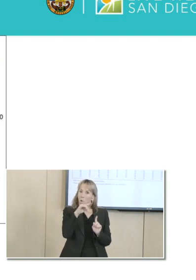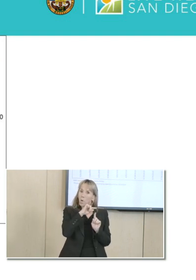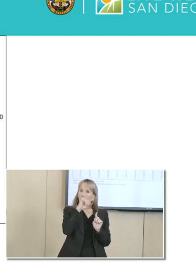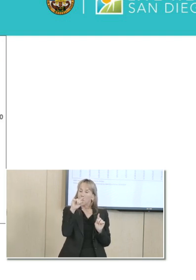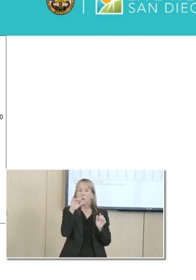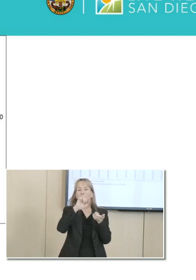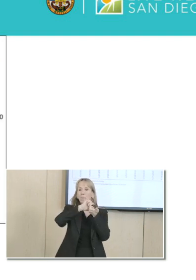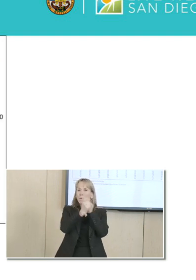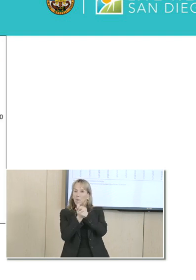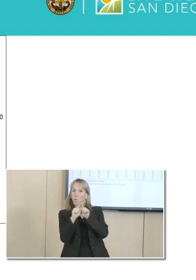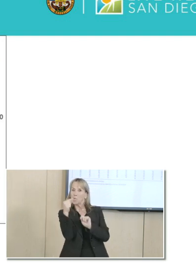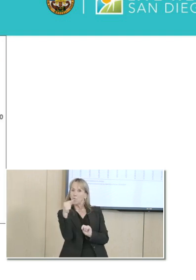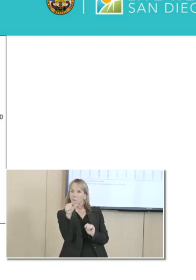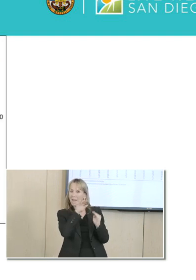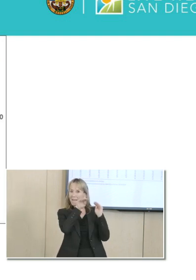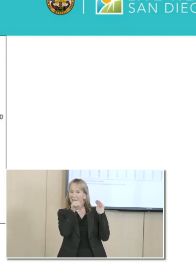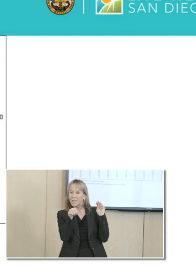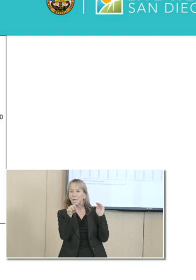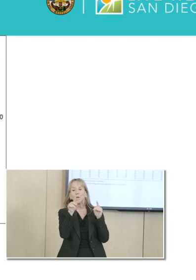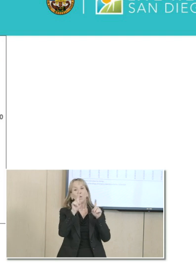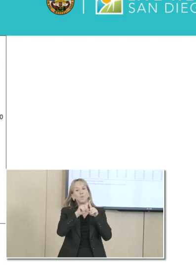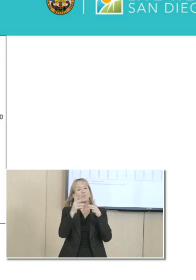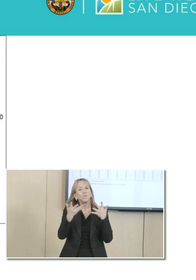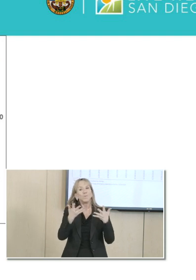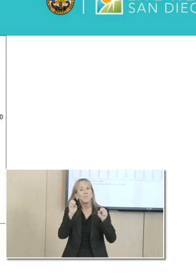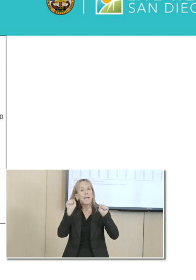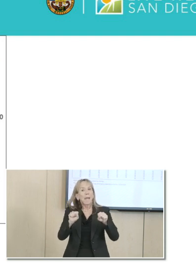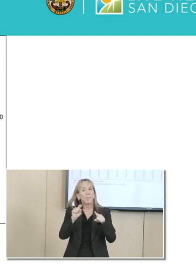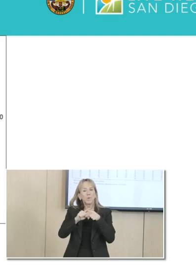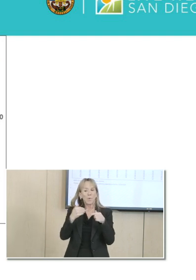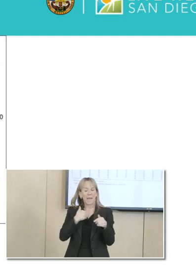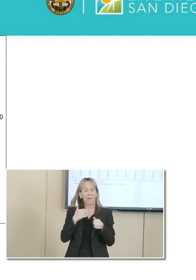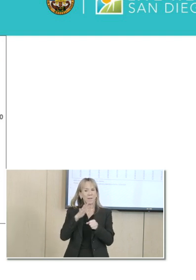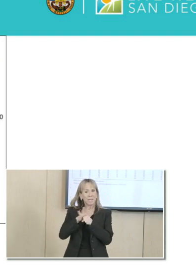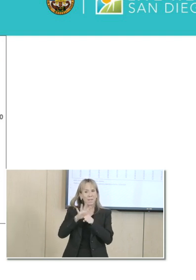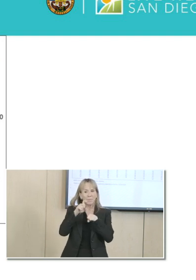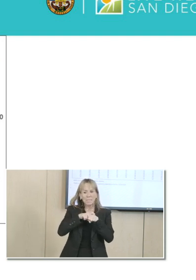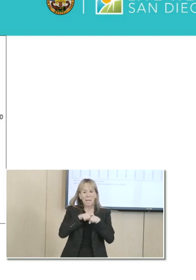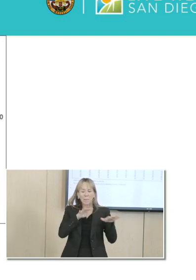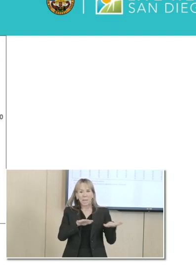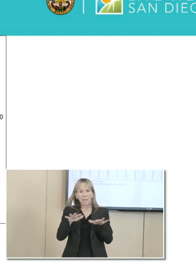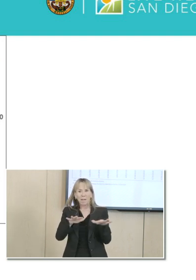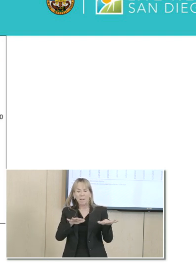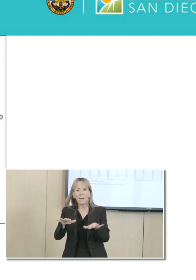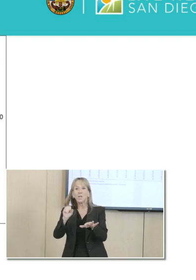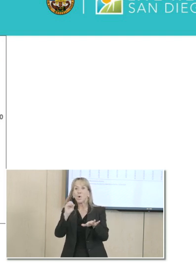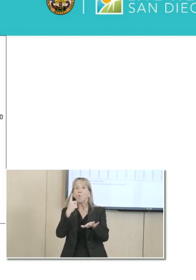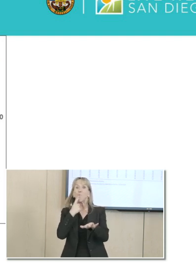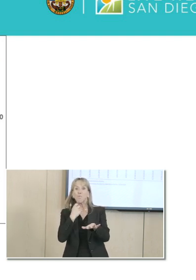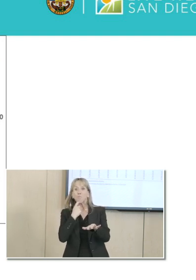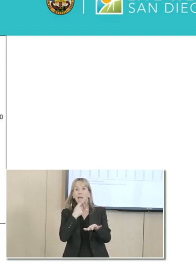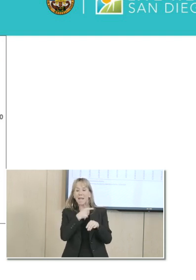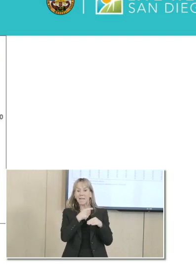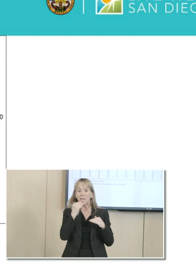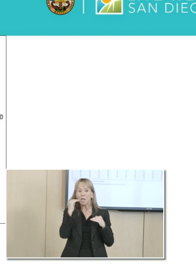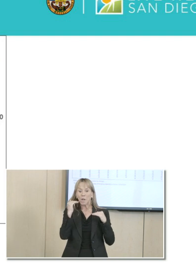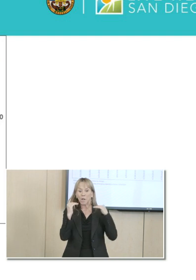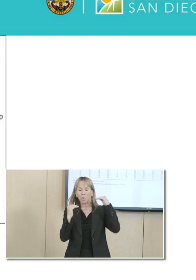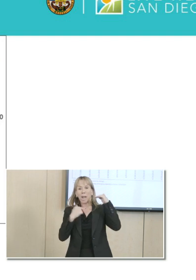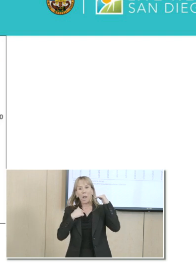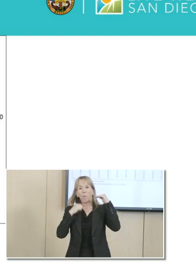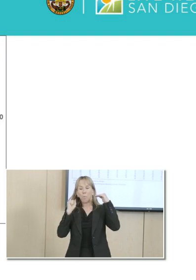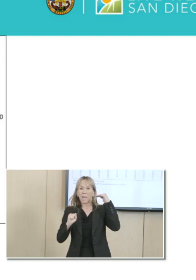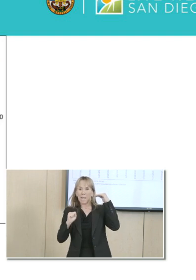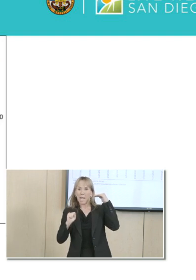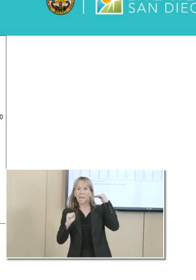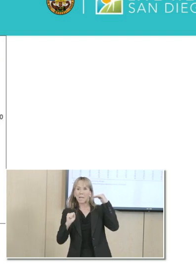a green curve to buy time so that the red line actually increases and we're able to,